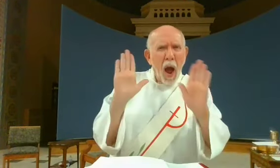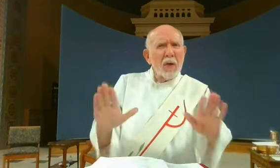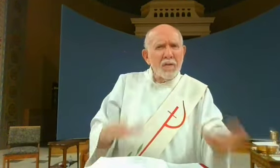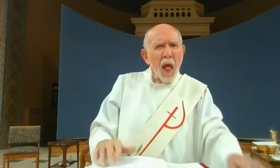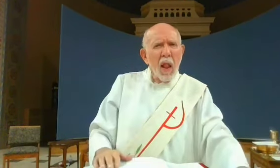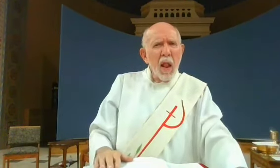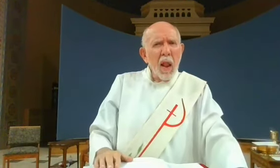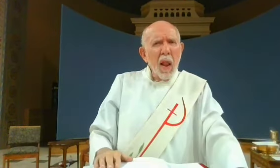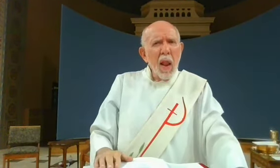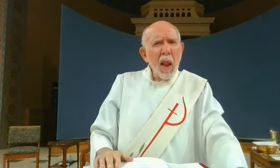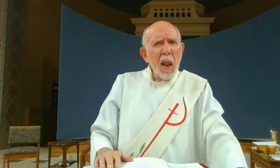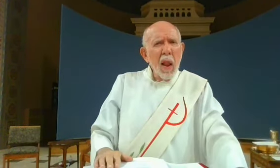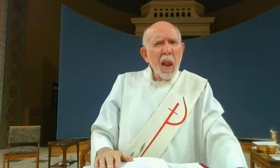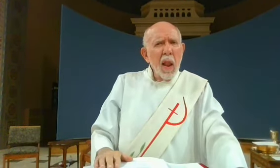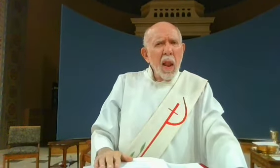God is wonderful.